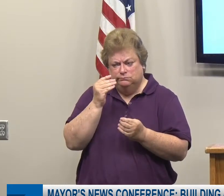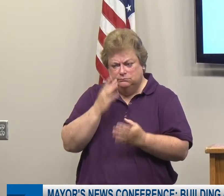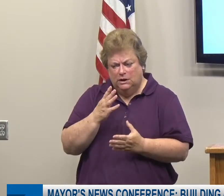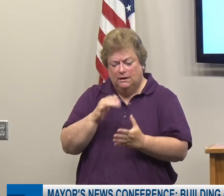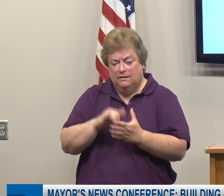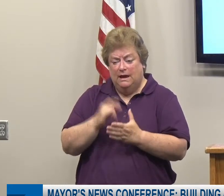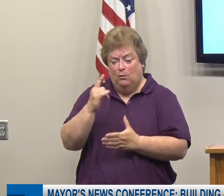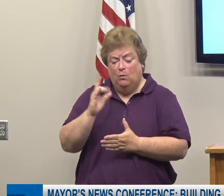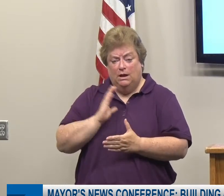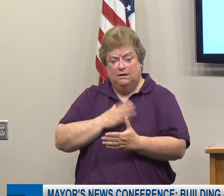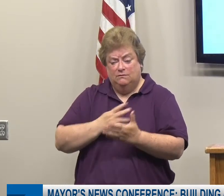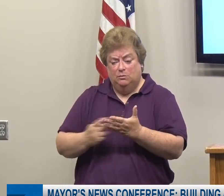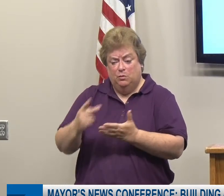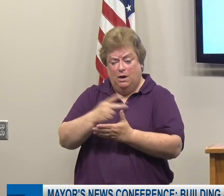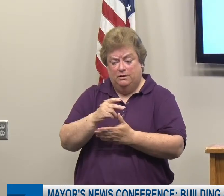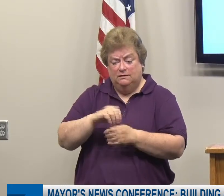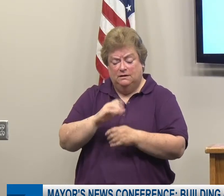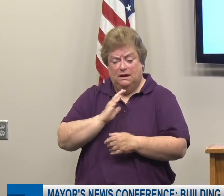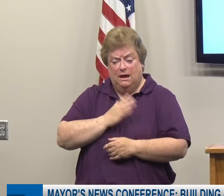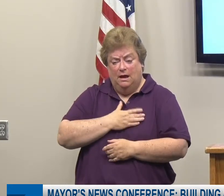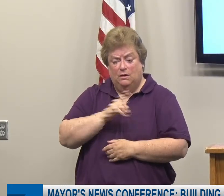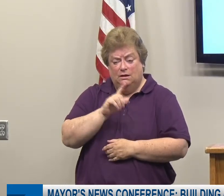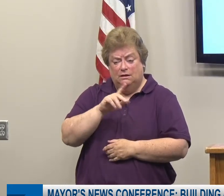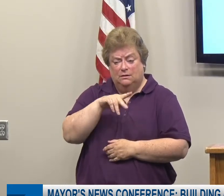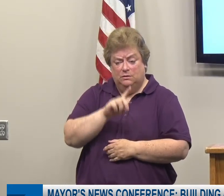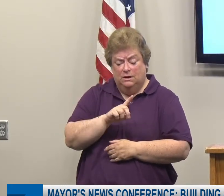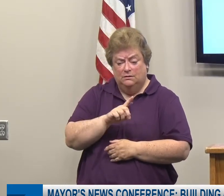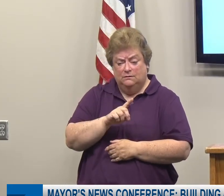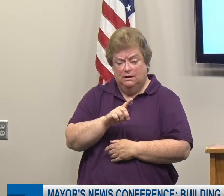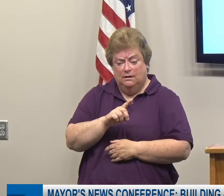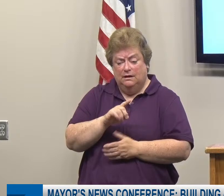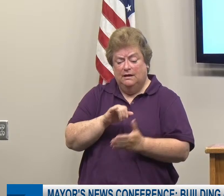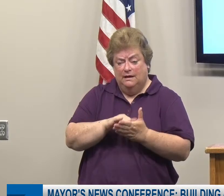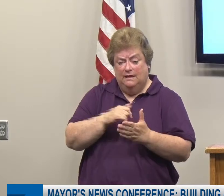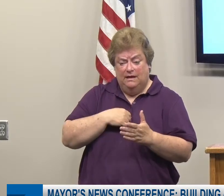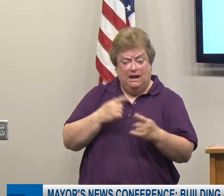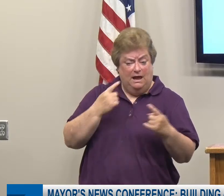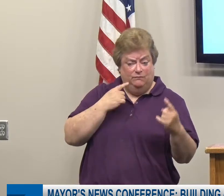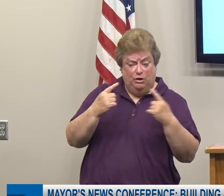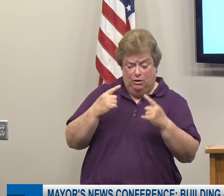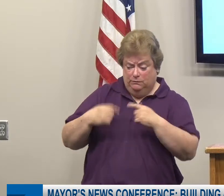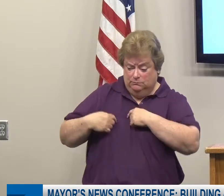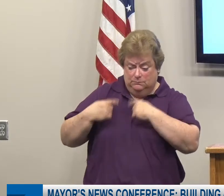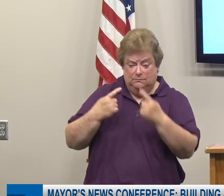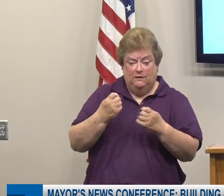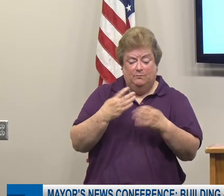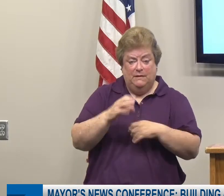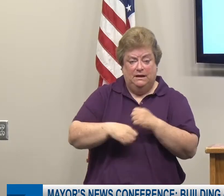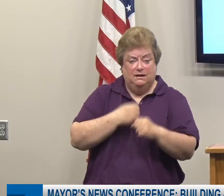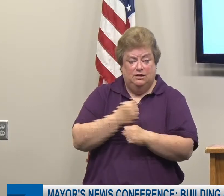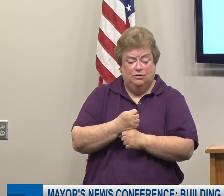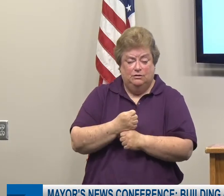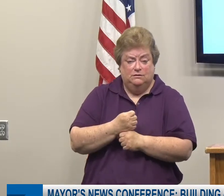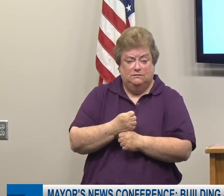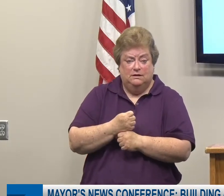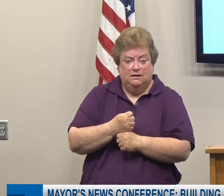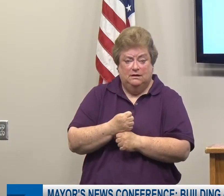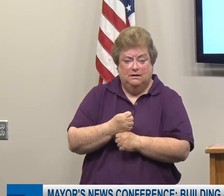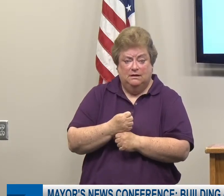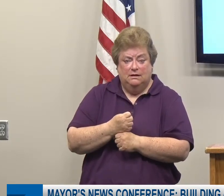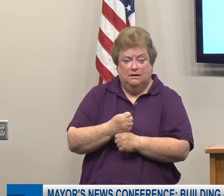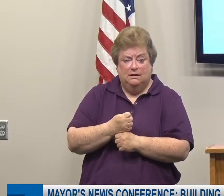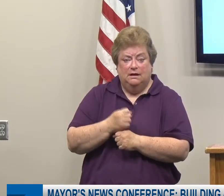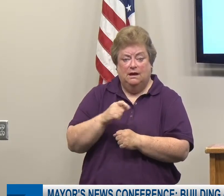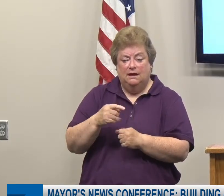of the priorities of the Lincoln Police Department over many years that I heard, both as a council person and as a mayor, were